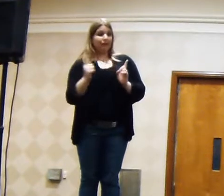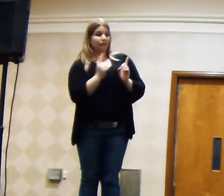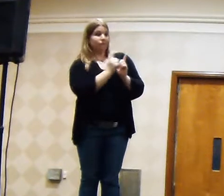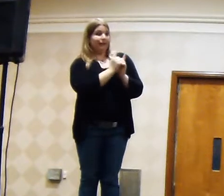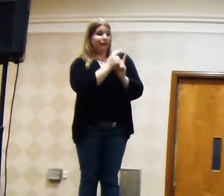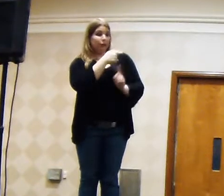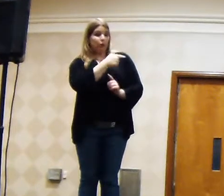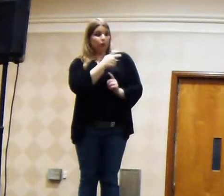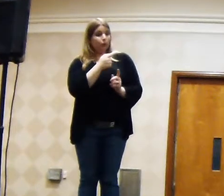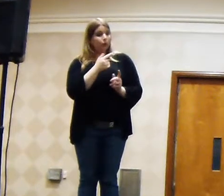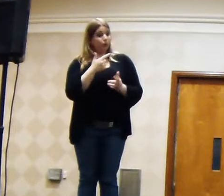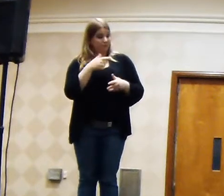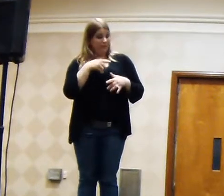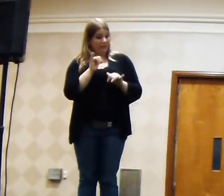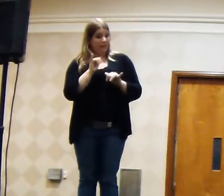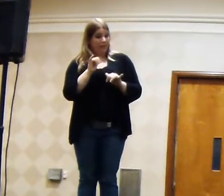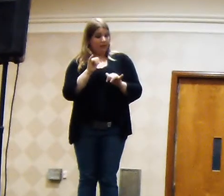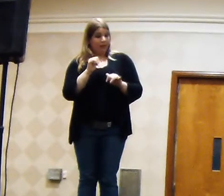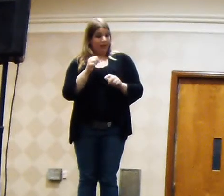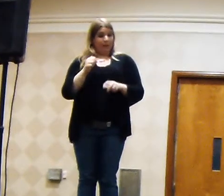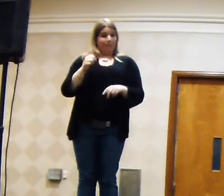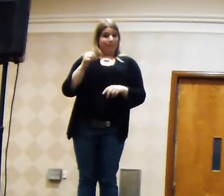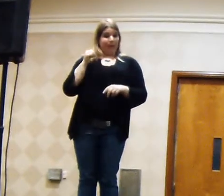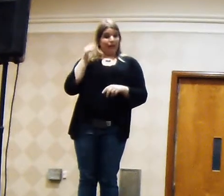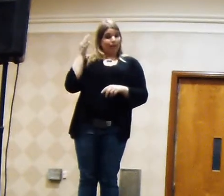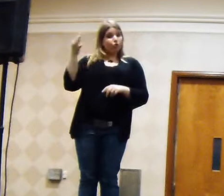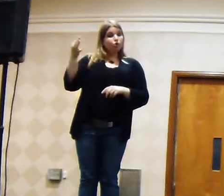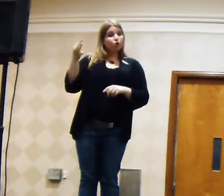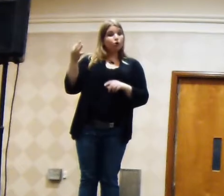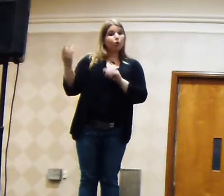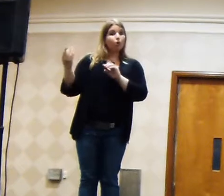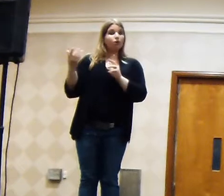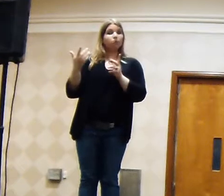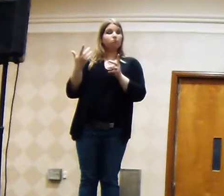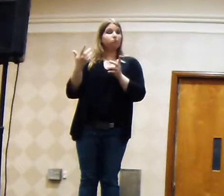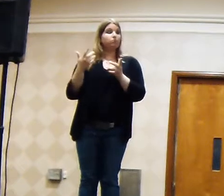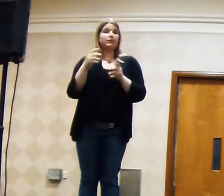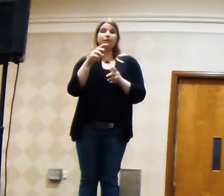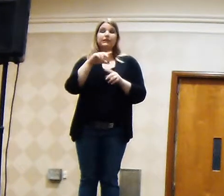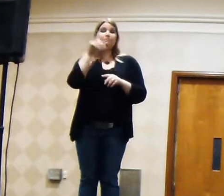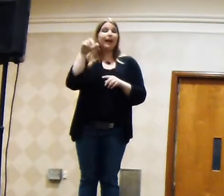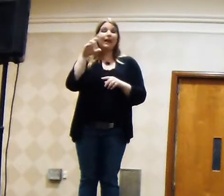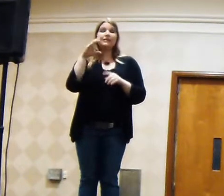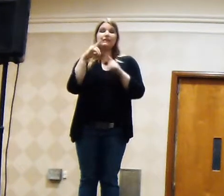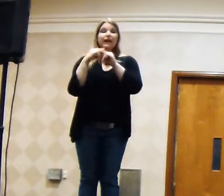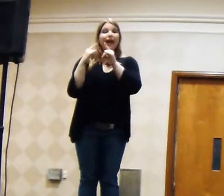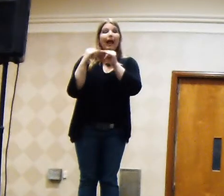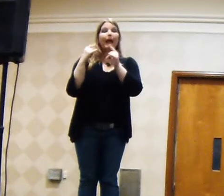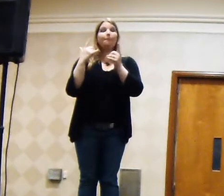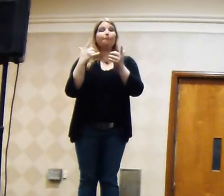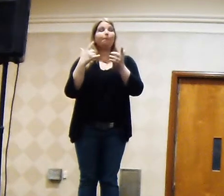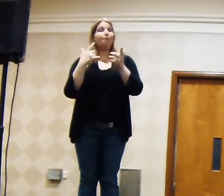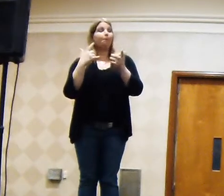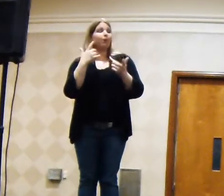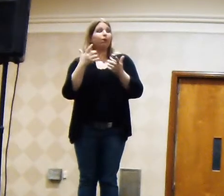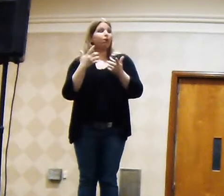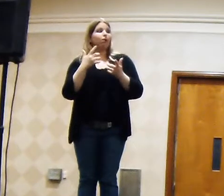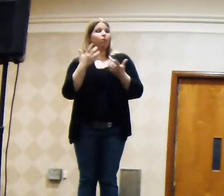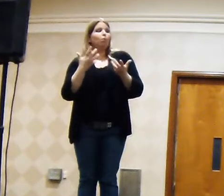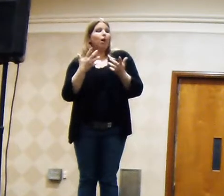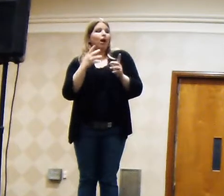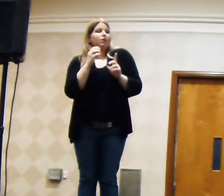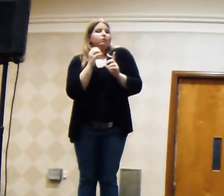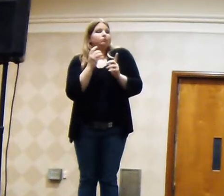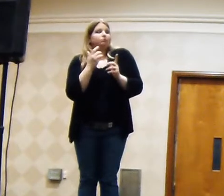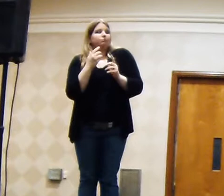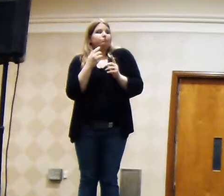and talk about your work? Is it still primarily Back to the Future? Is it Space Camp? Is it Caroline the City? Or is it, like, what is it? I'm just